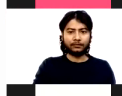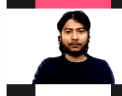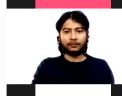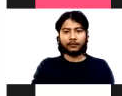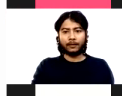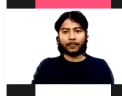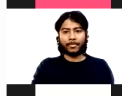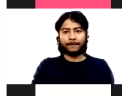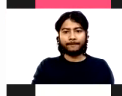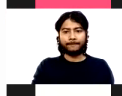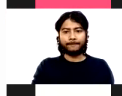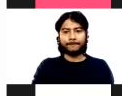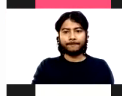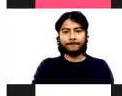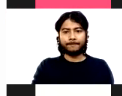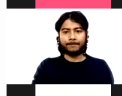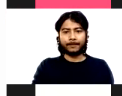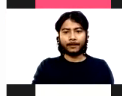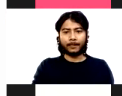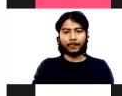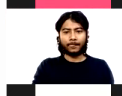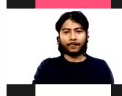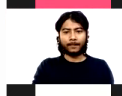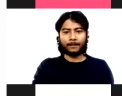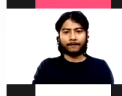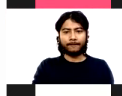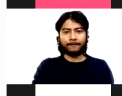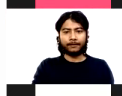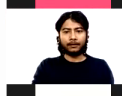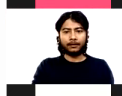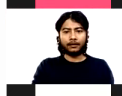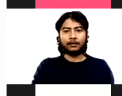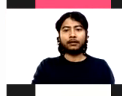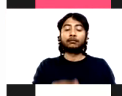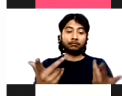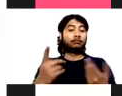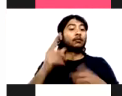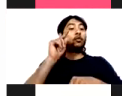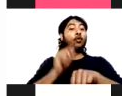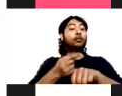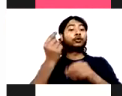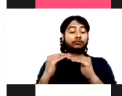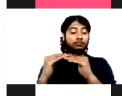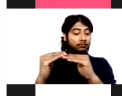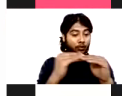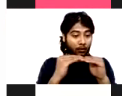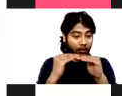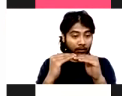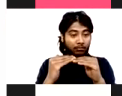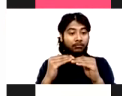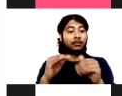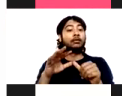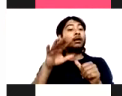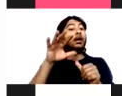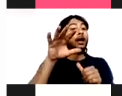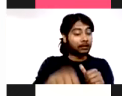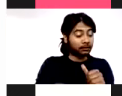Okay. Equality of opportunity, accessibility, equality between men and